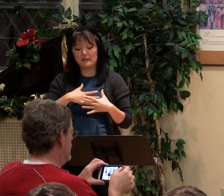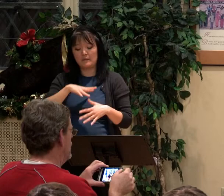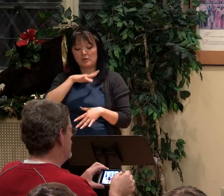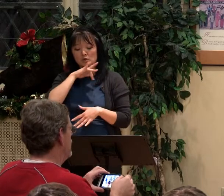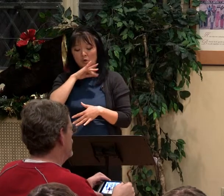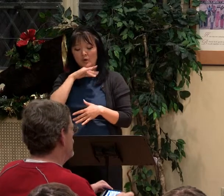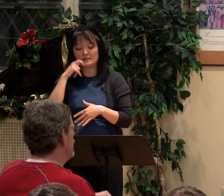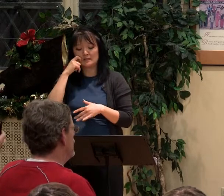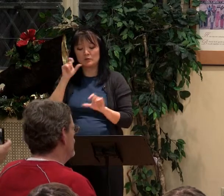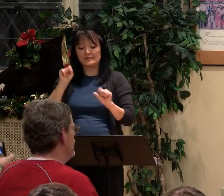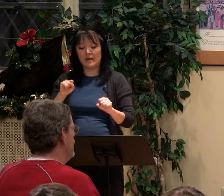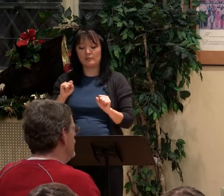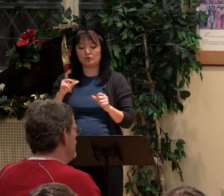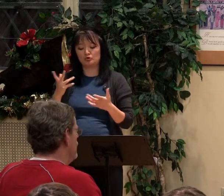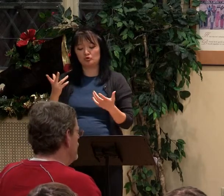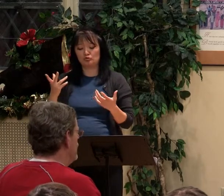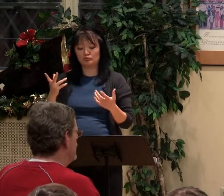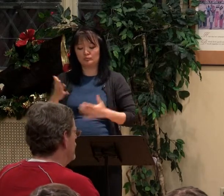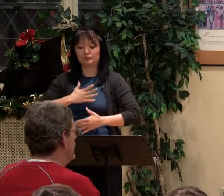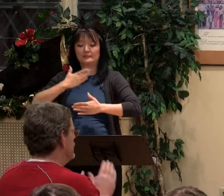breathe. Thank you.